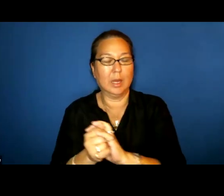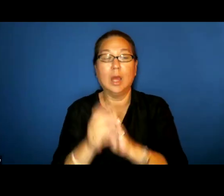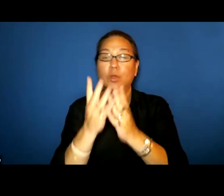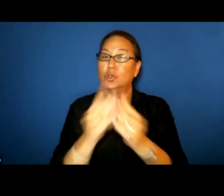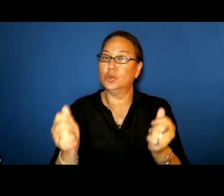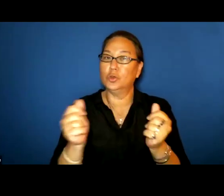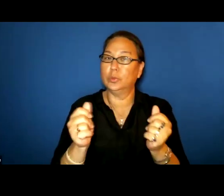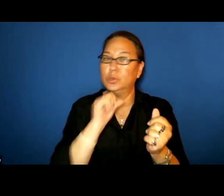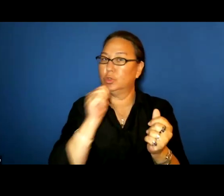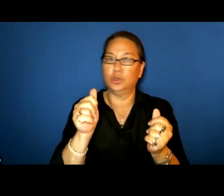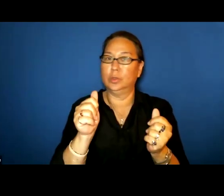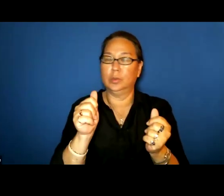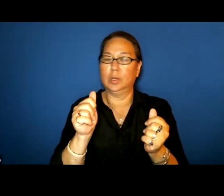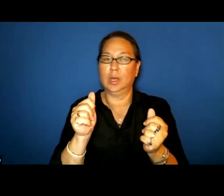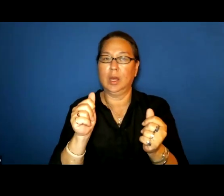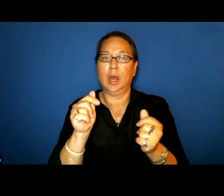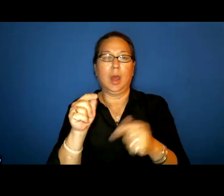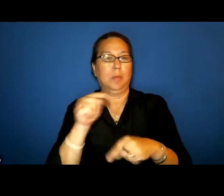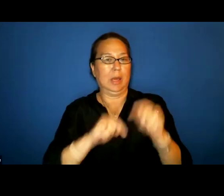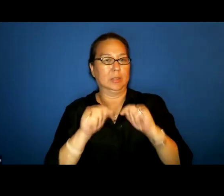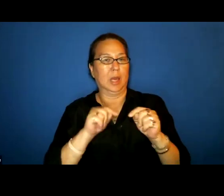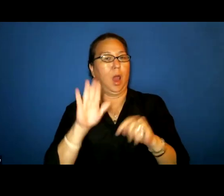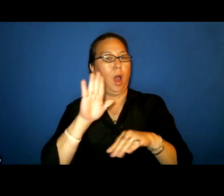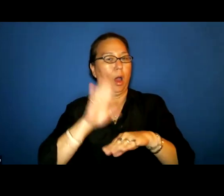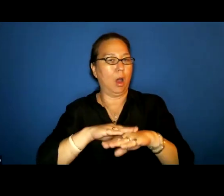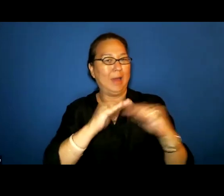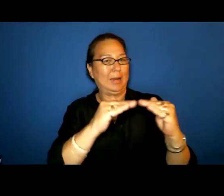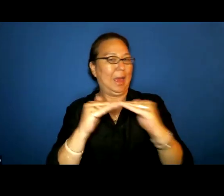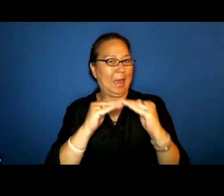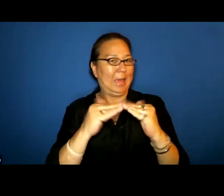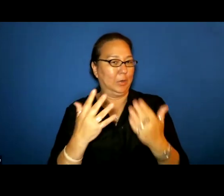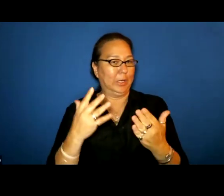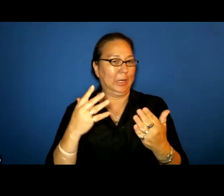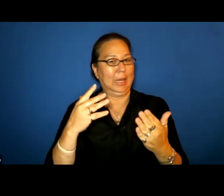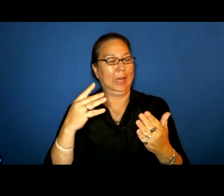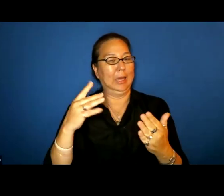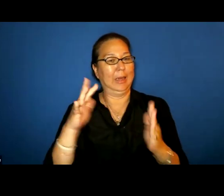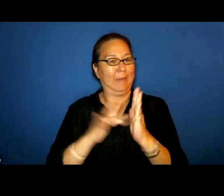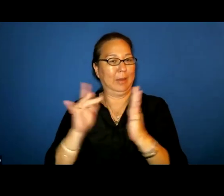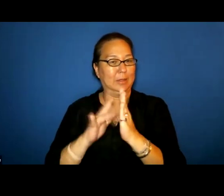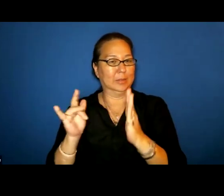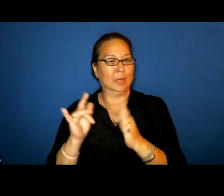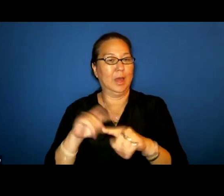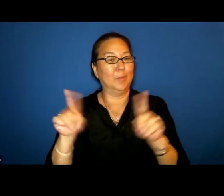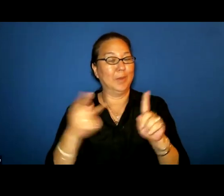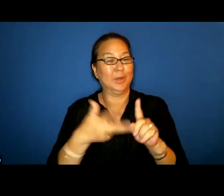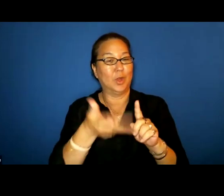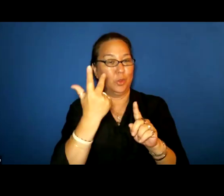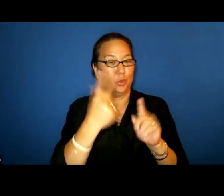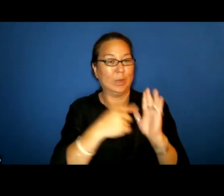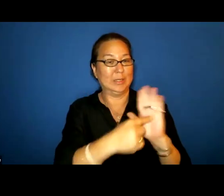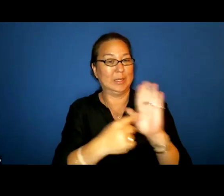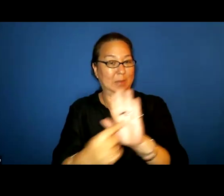not backslide on equity gains. Yet, the 3 simulations do exactly that. For all